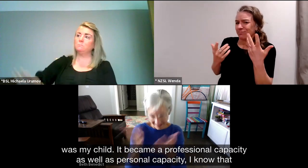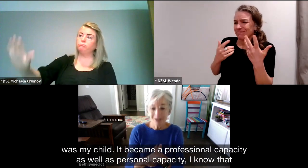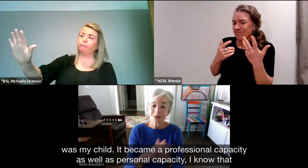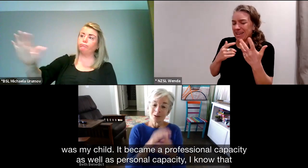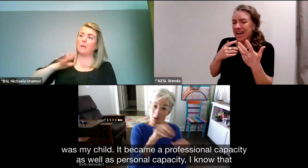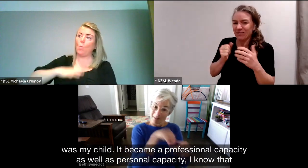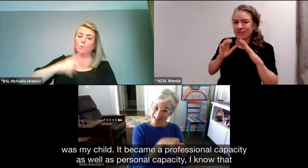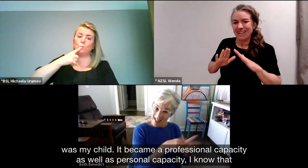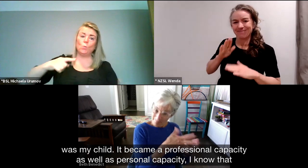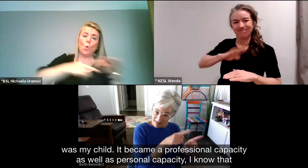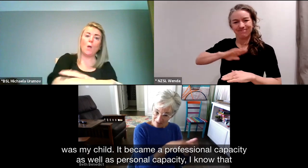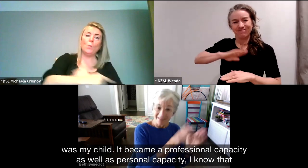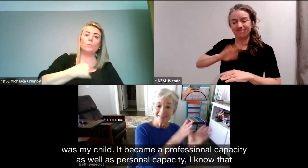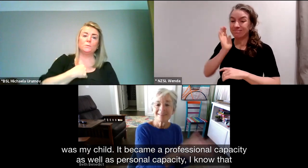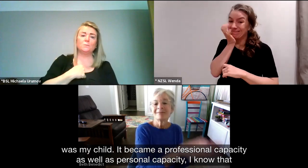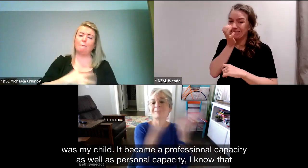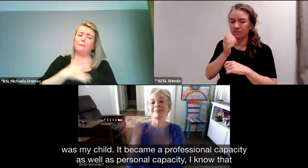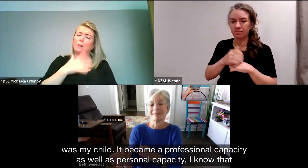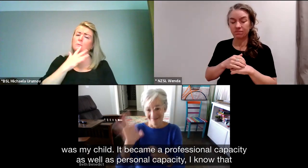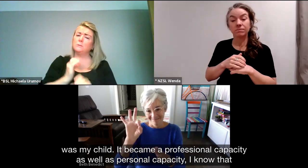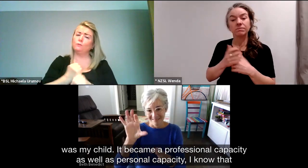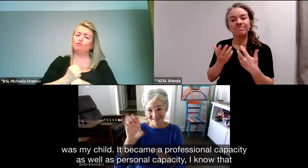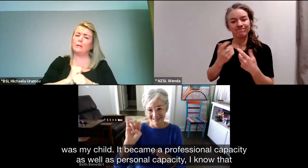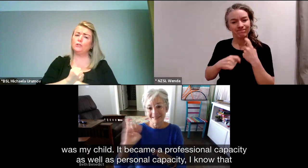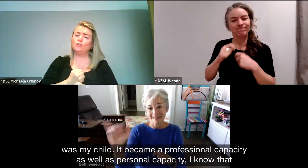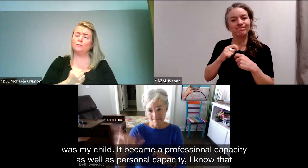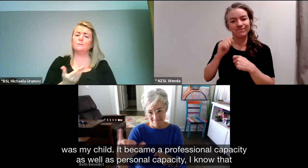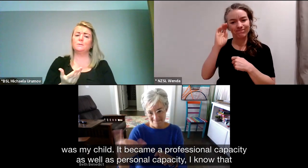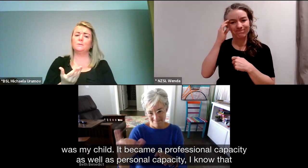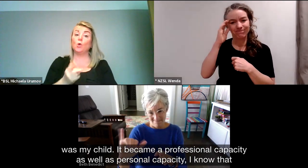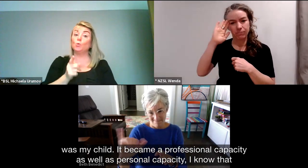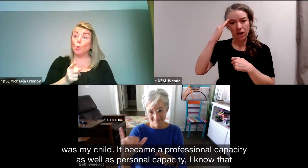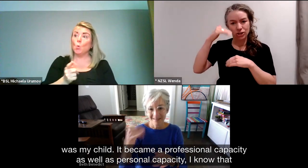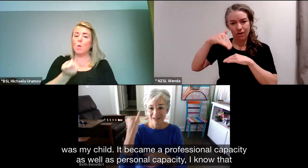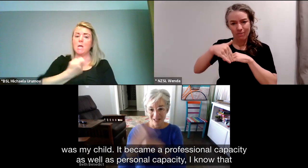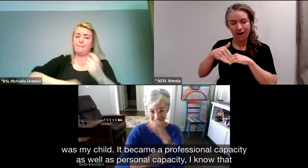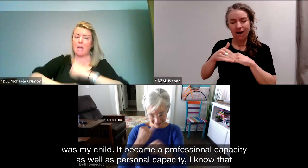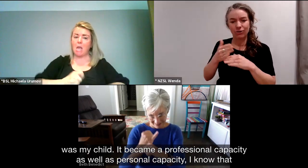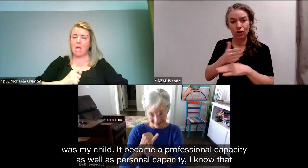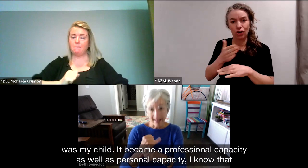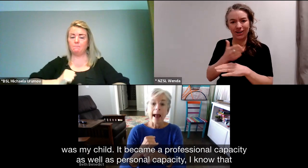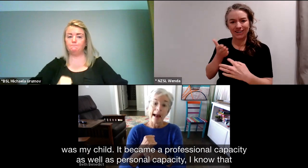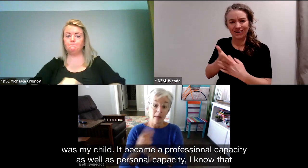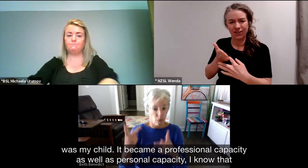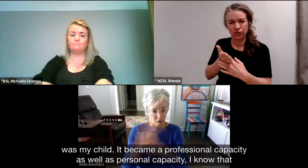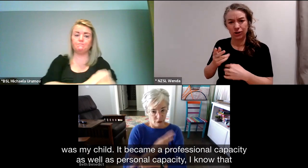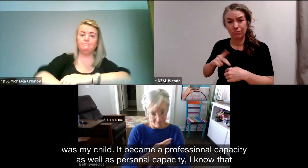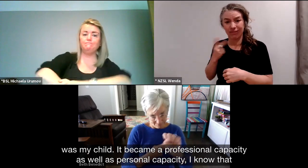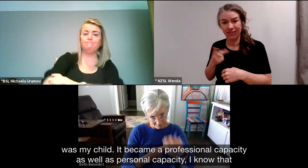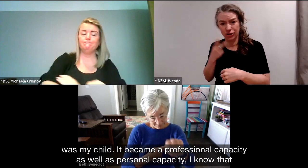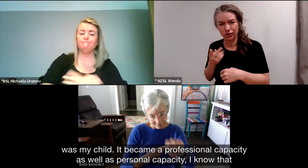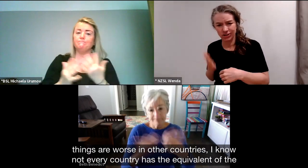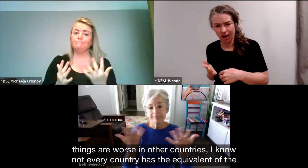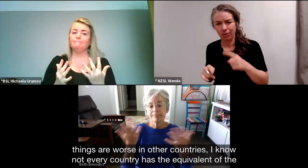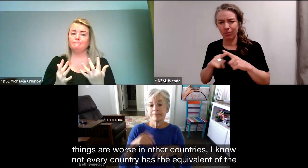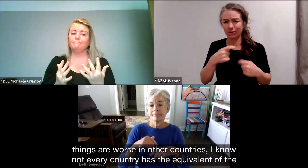So that became my passion, early intervention on a professional capacity as well as a personal capacity. And I know